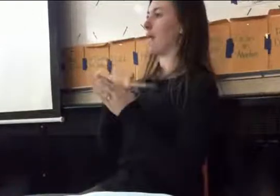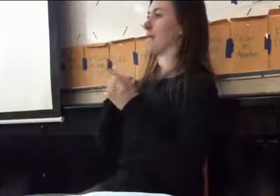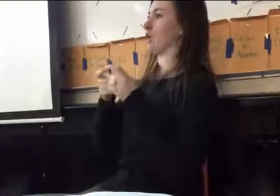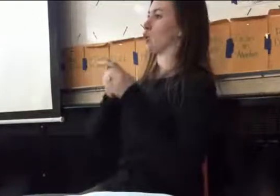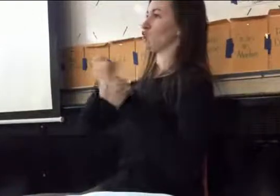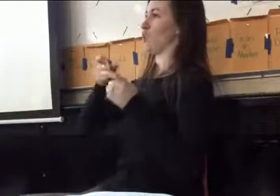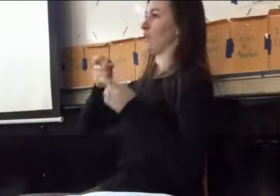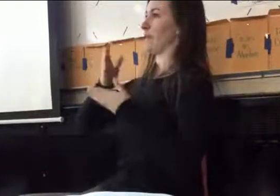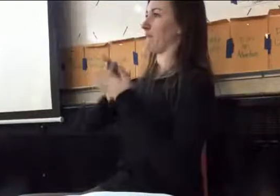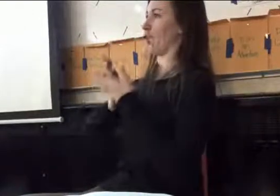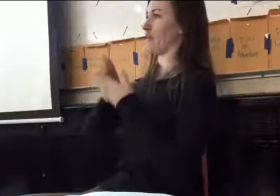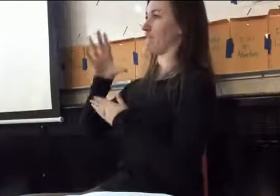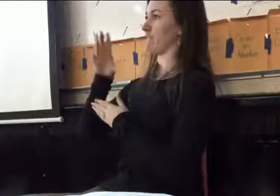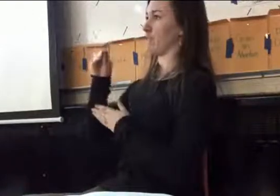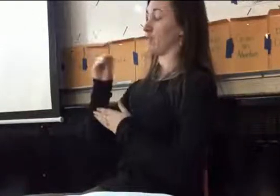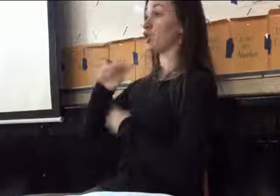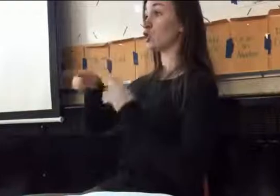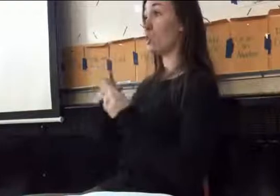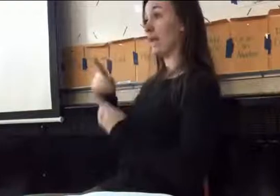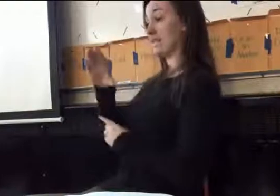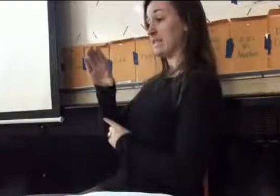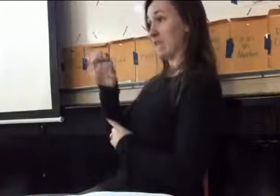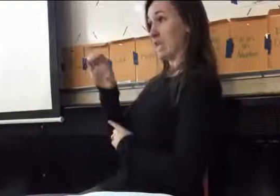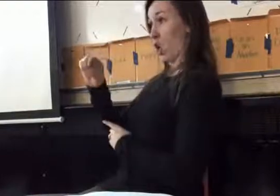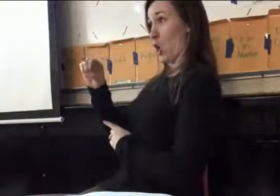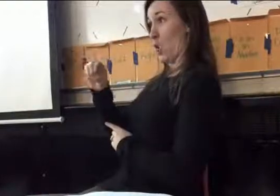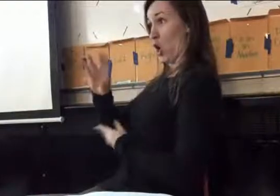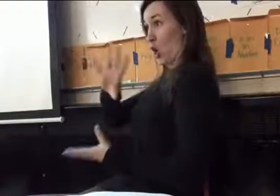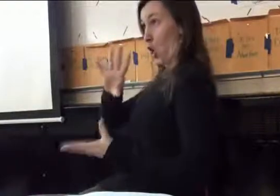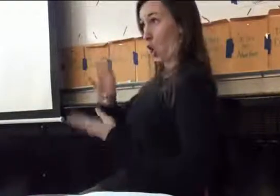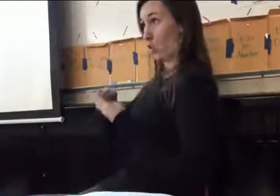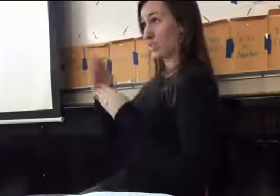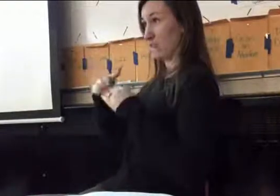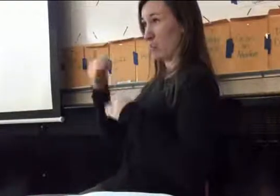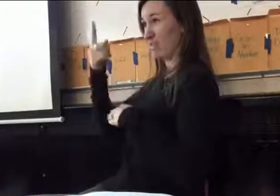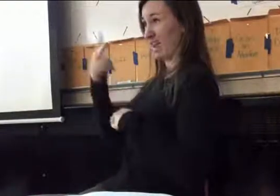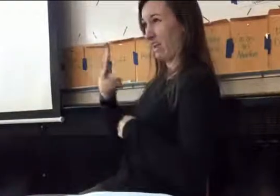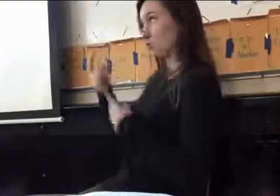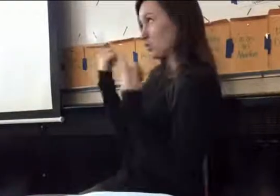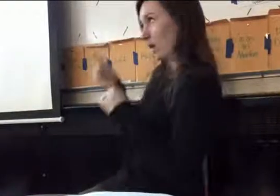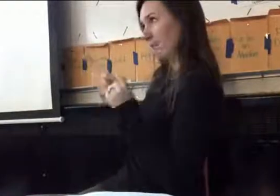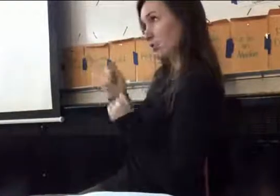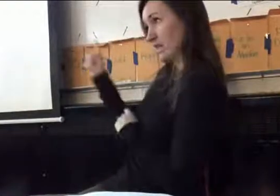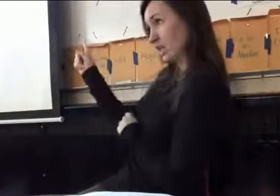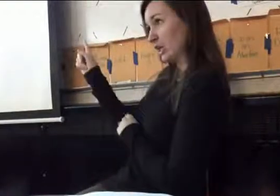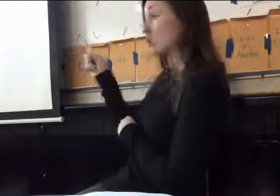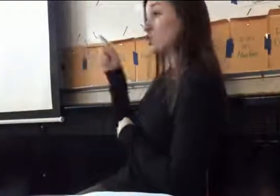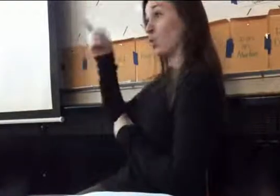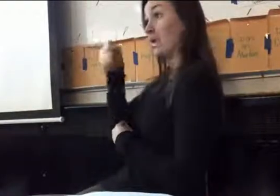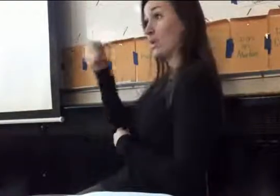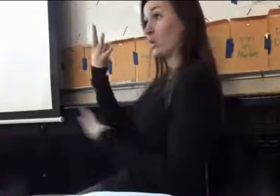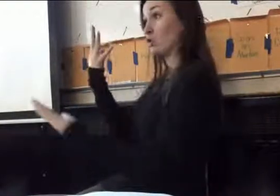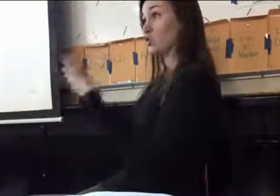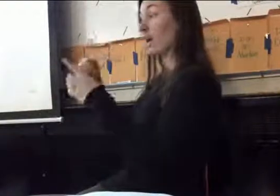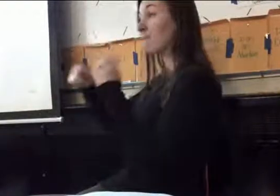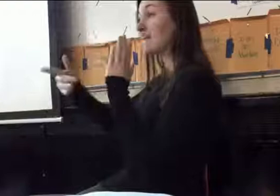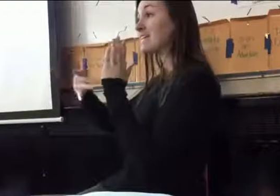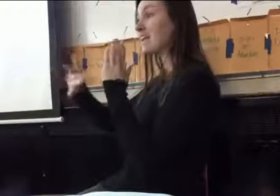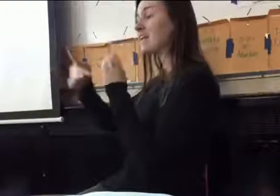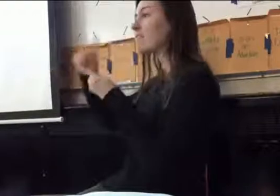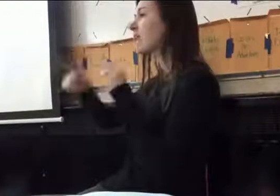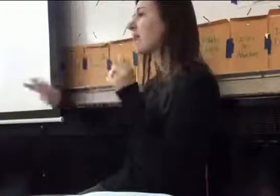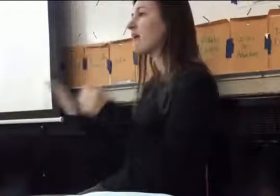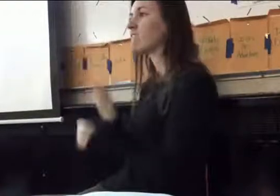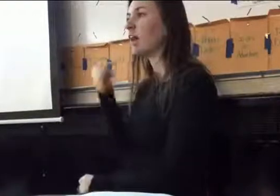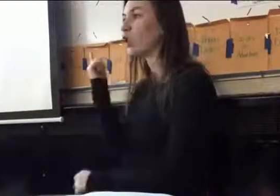a CEO owns that, which is what happened here, even though he went to jail, technically they cannot fire him because he owns the